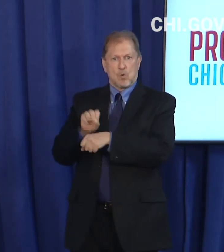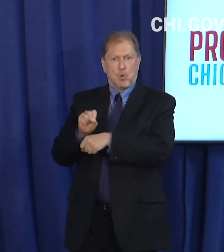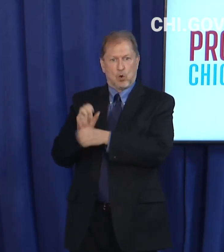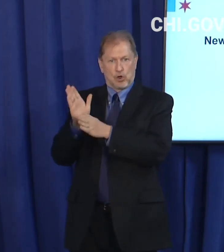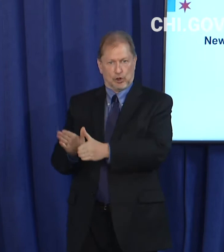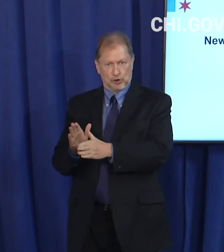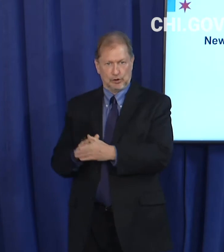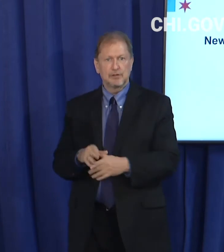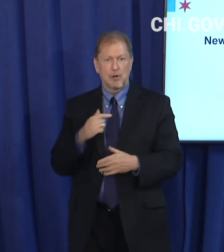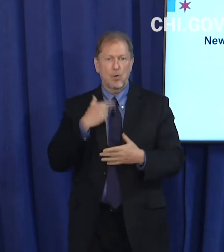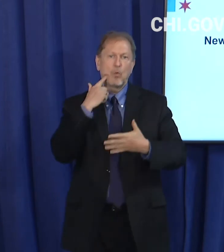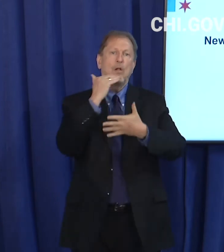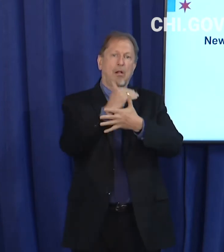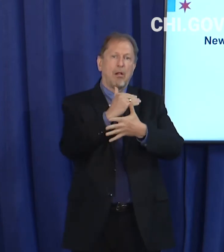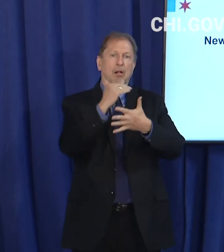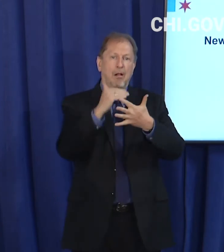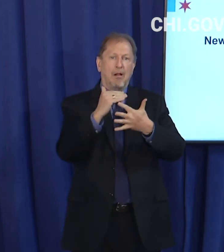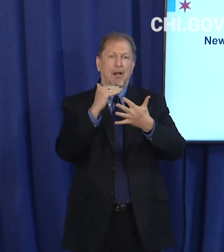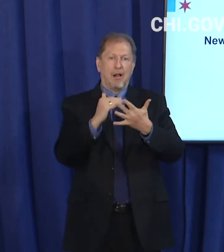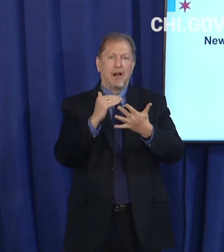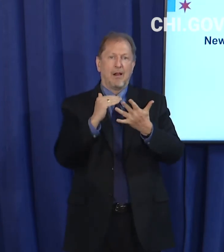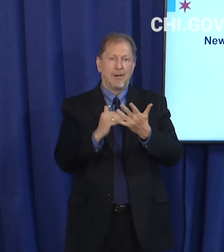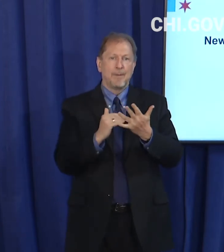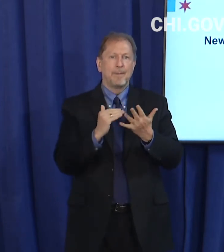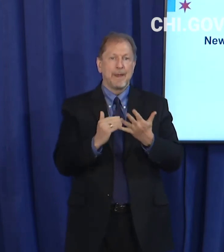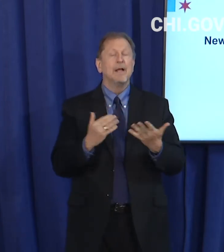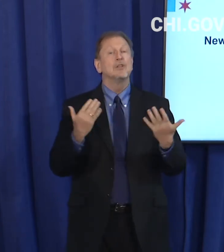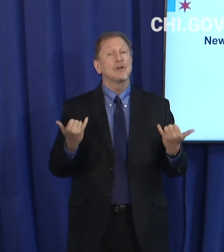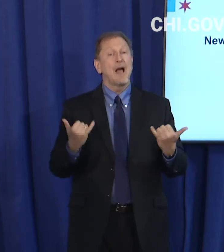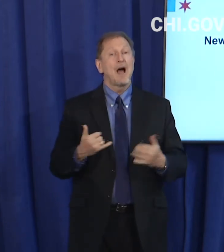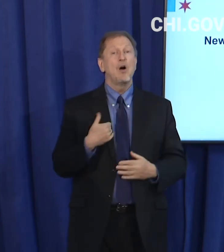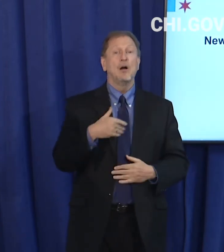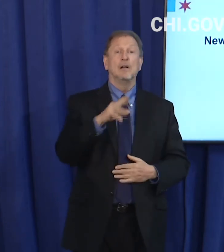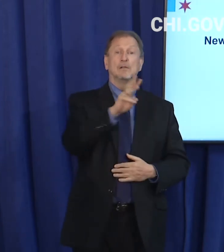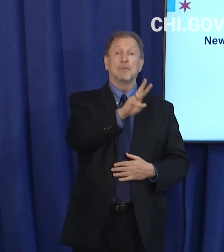a new COVID-19 vaccine website. It is